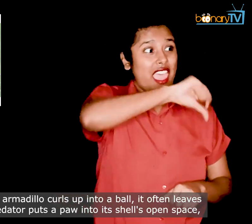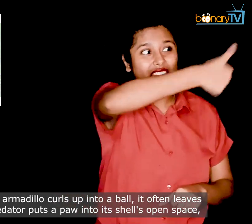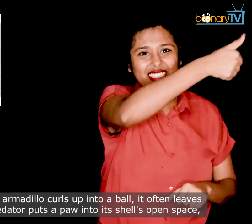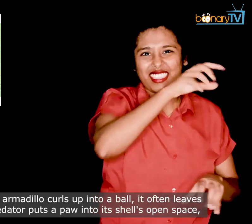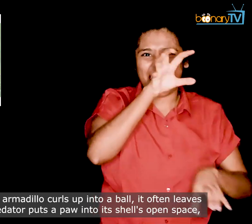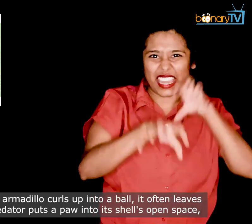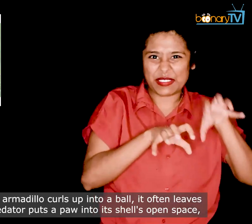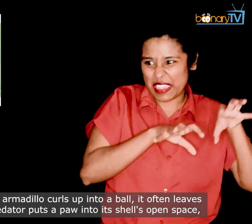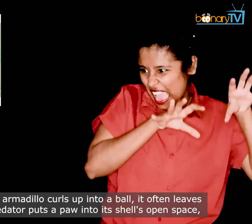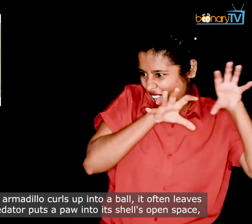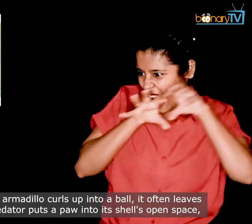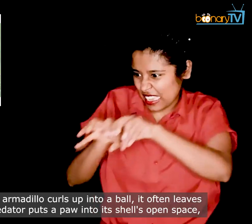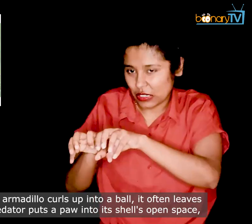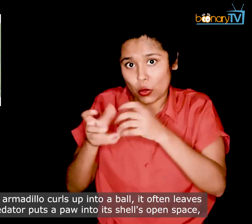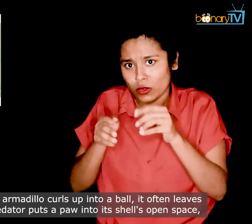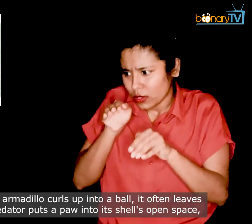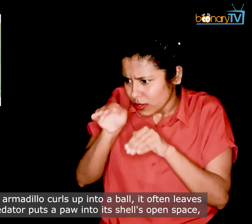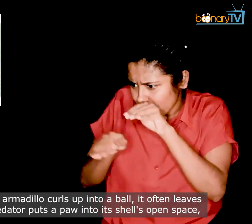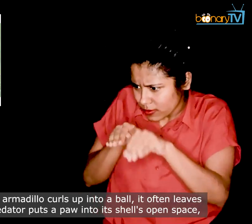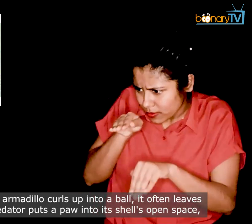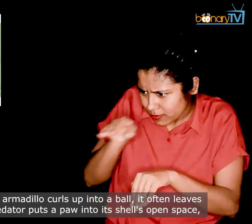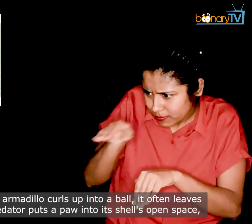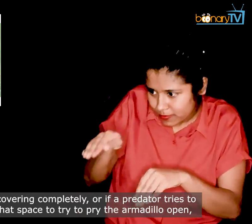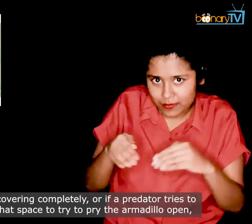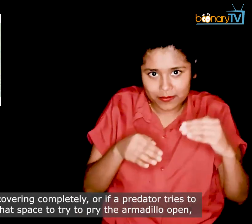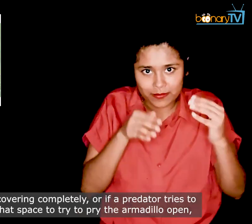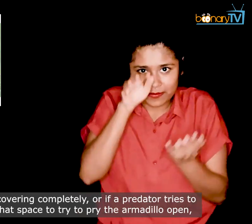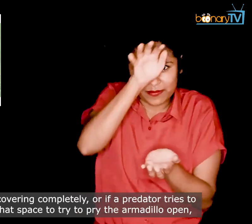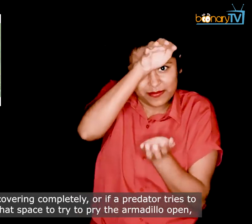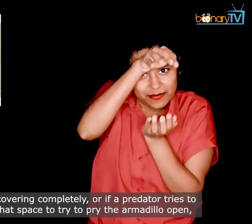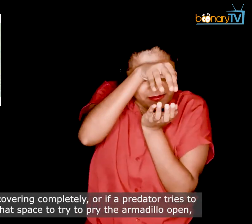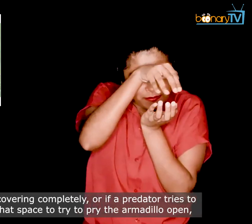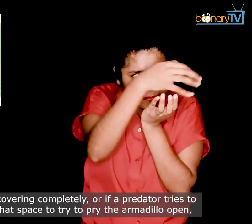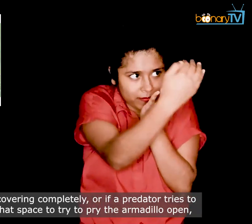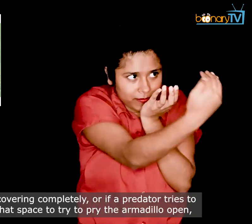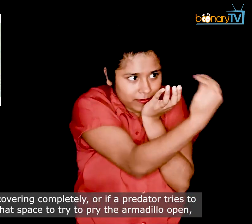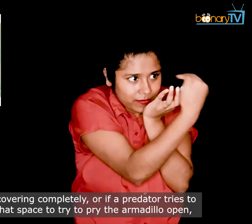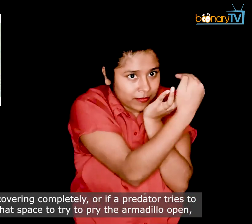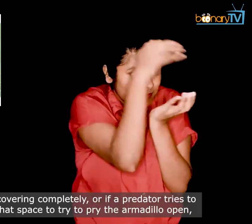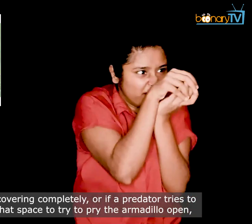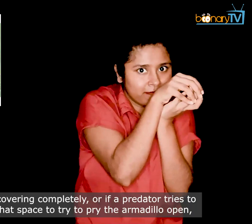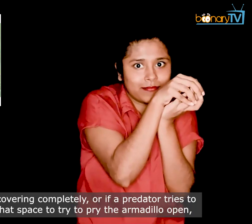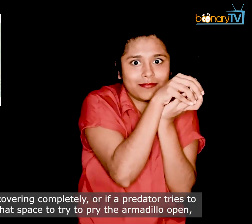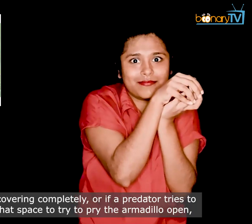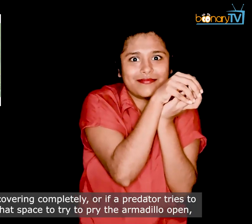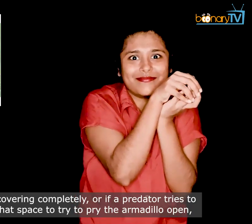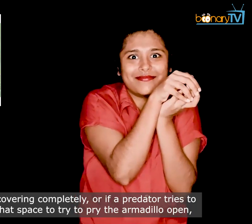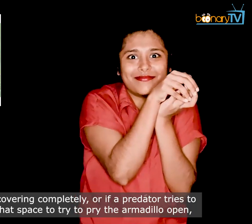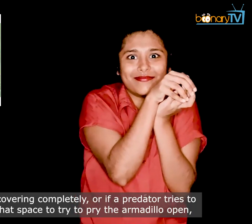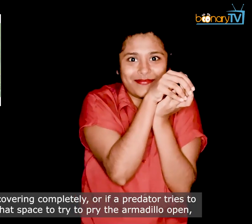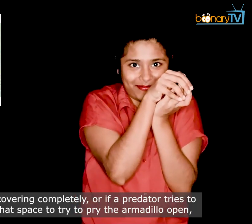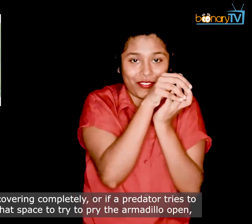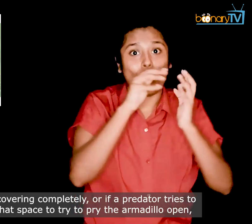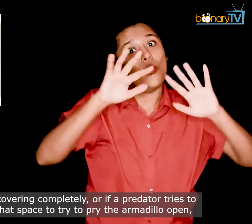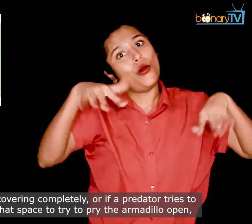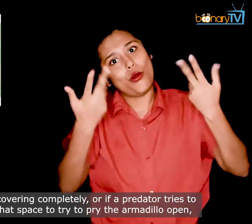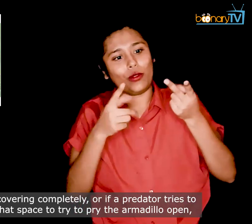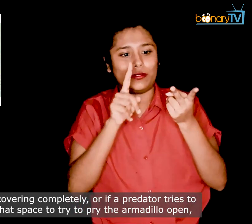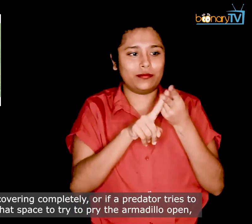paw into its shell's open space, it quickly slams its covering completely. Or if a predator